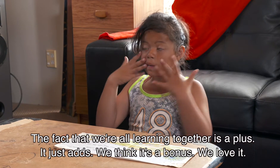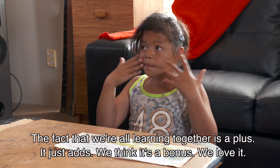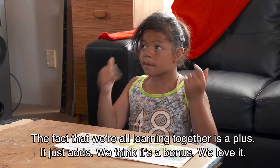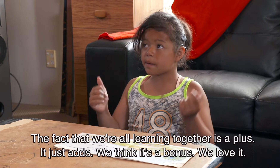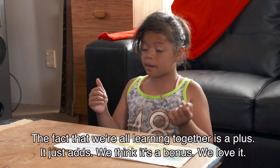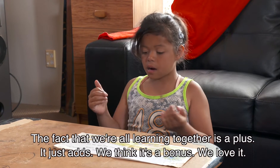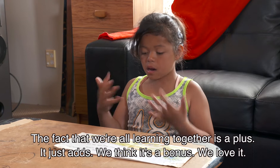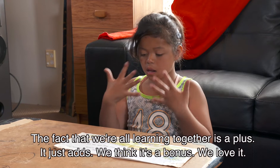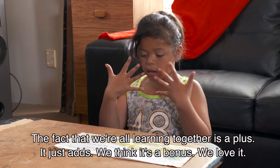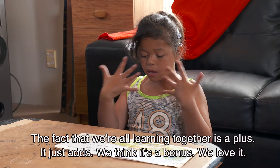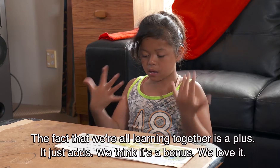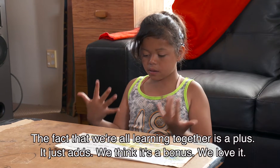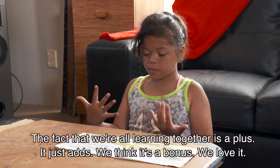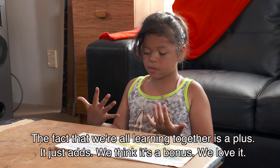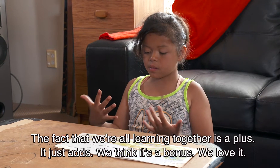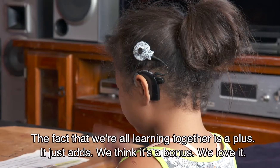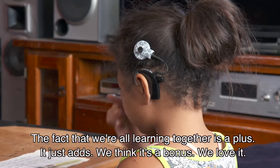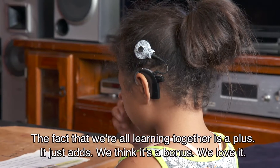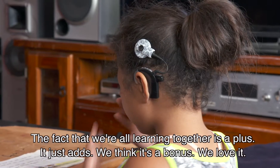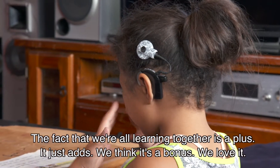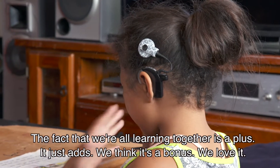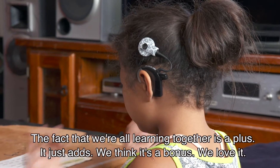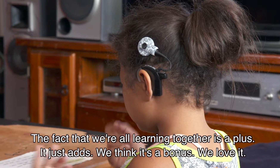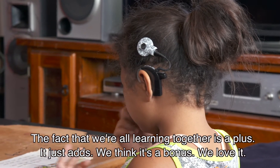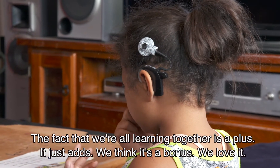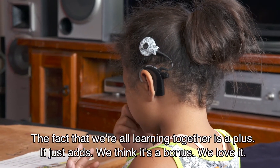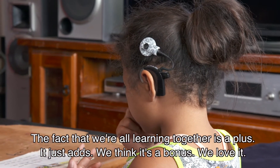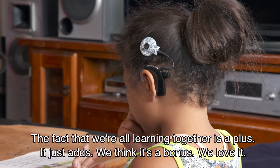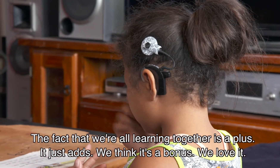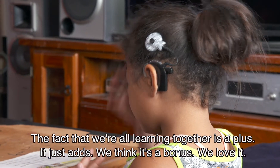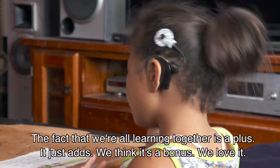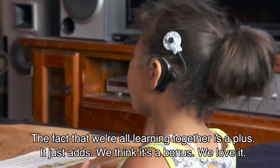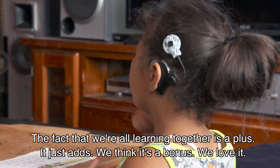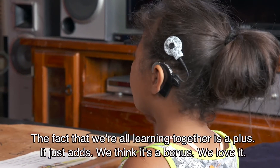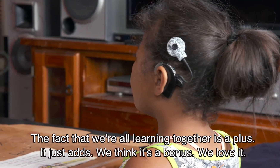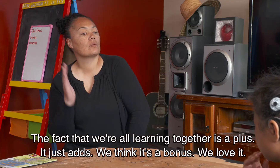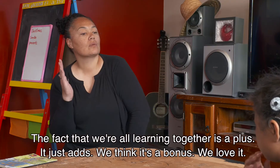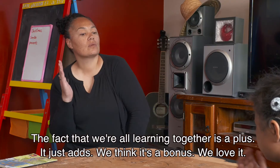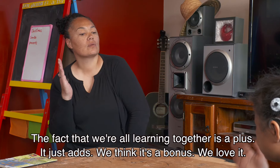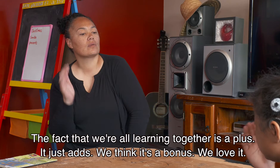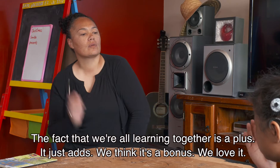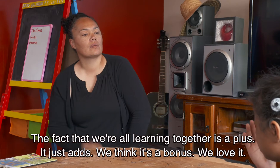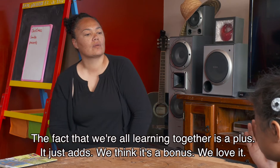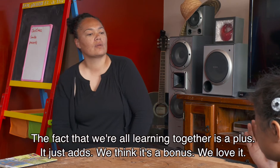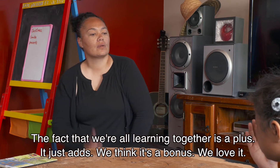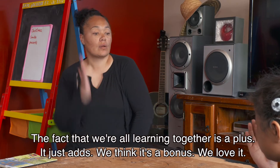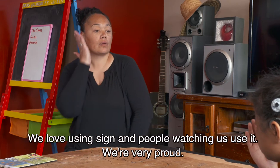learning together is a plus. It just adds. We think it's a bonus. We love it. We